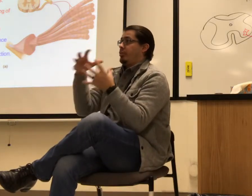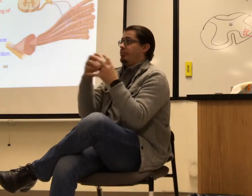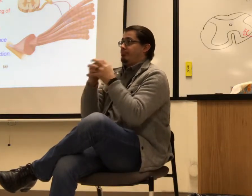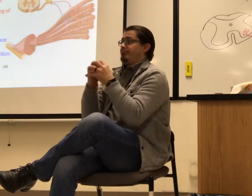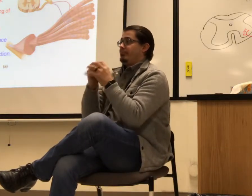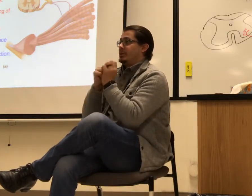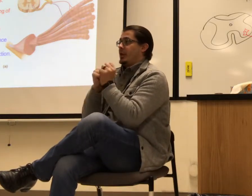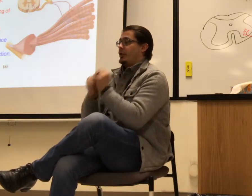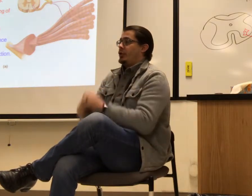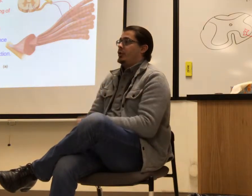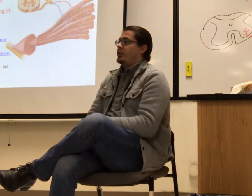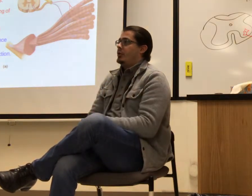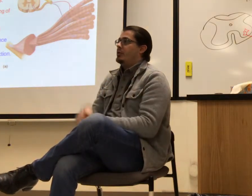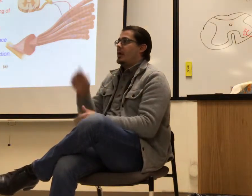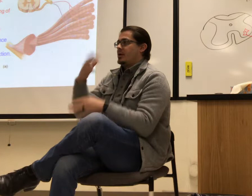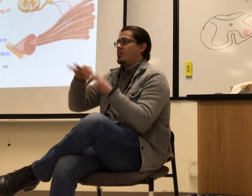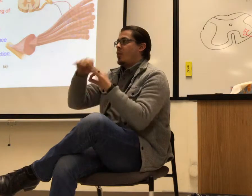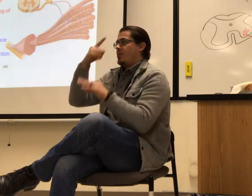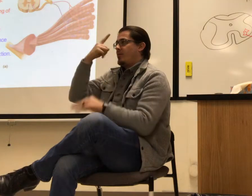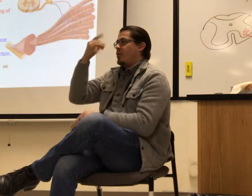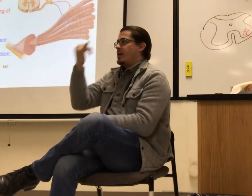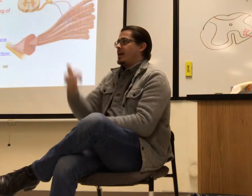today.